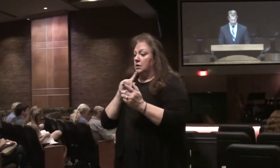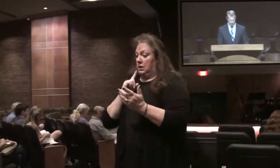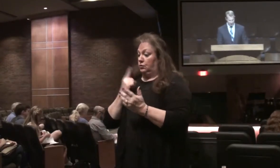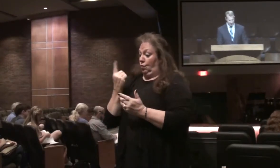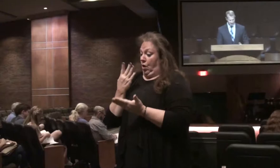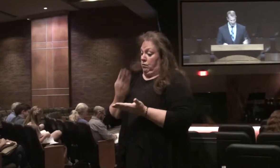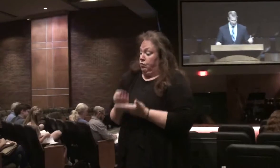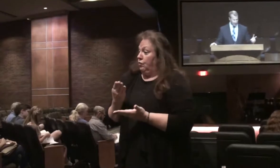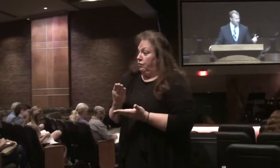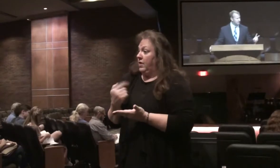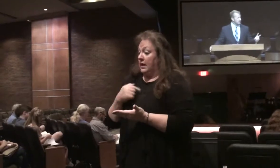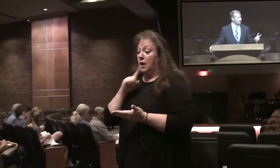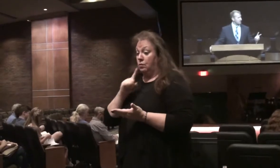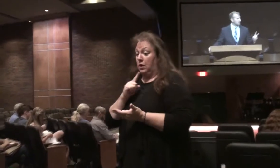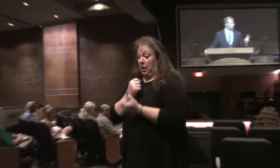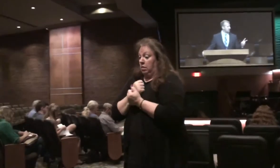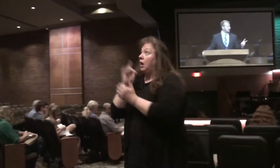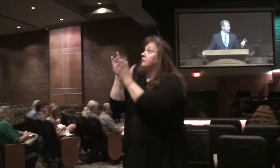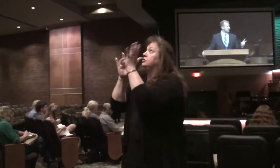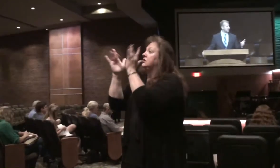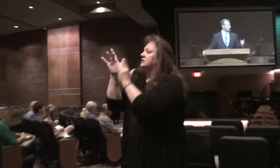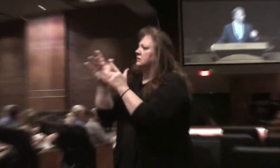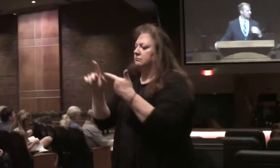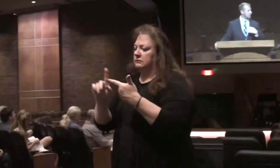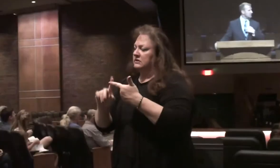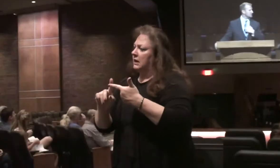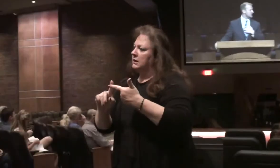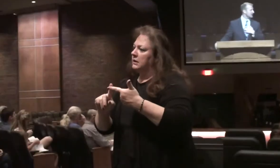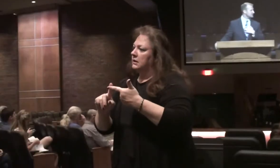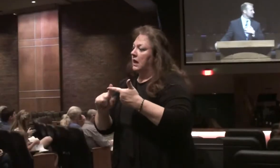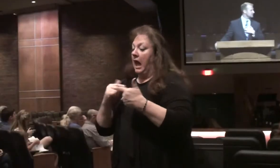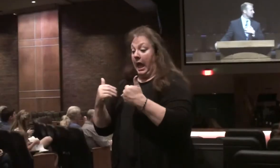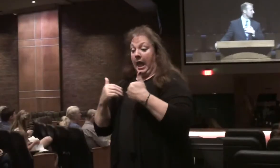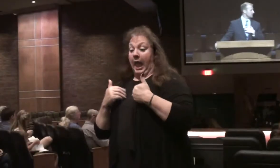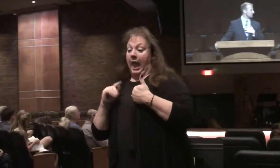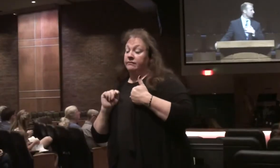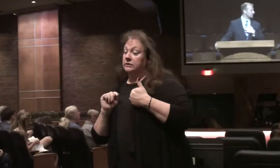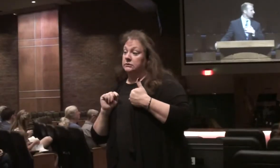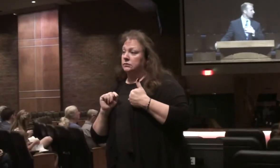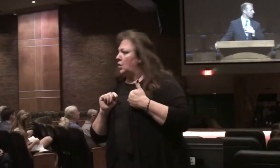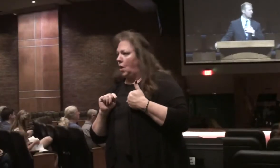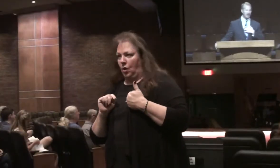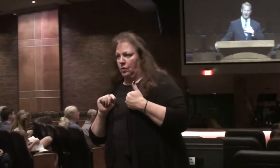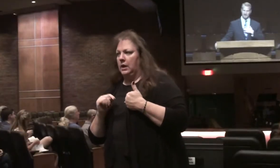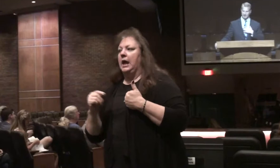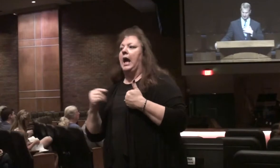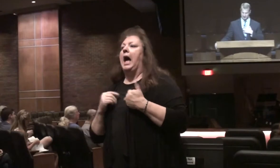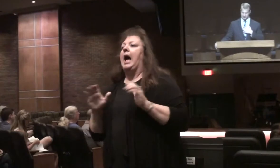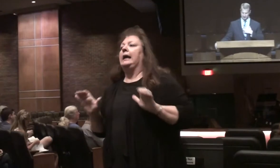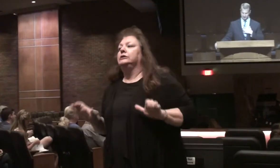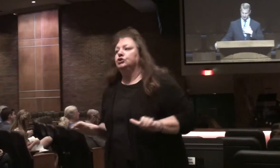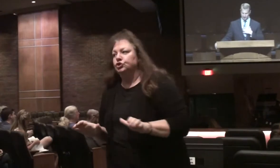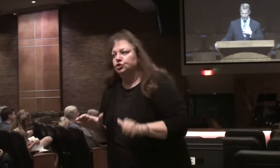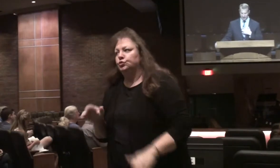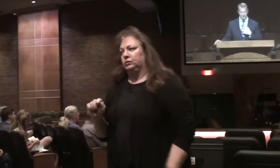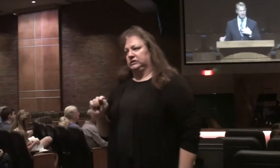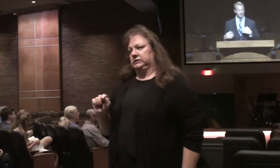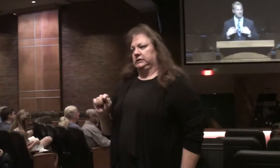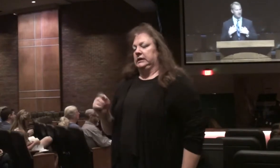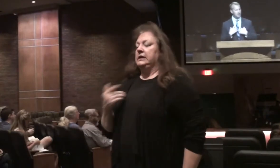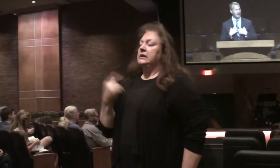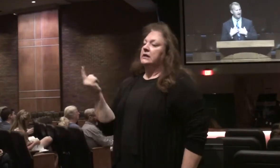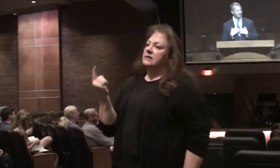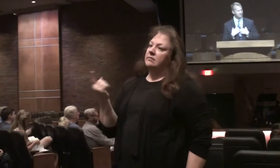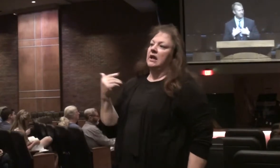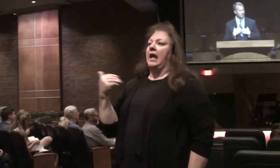salvation. Second thing, love is not only something we possess, but something that we practice. It's not just